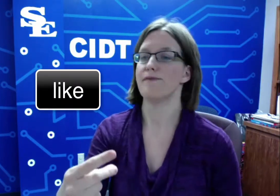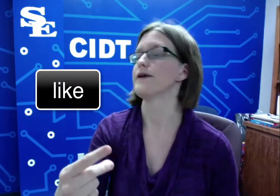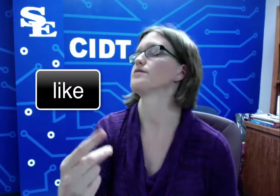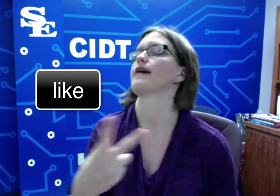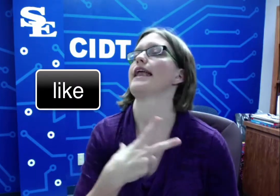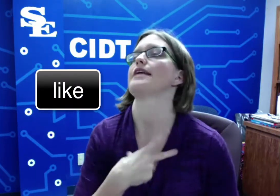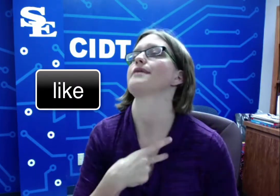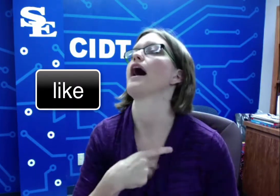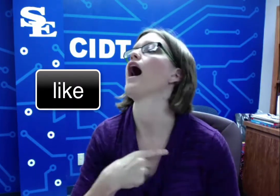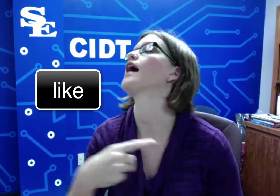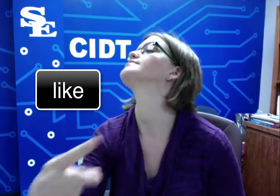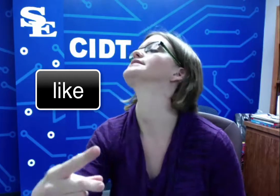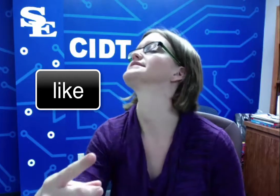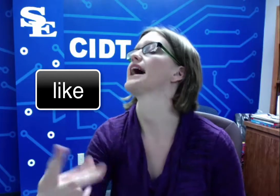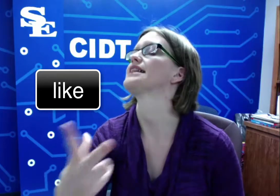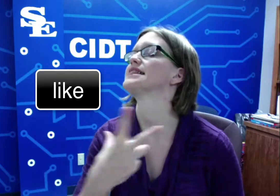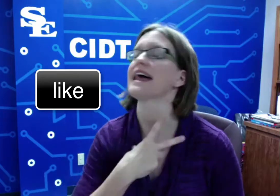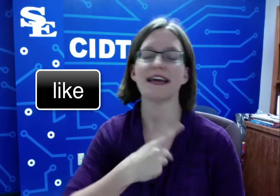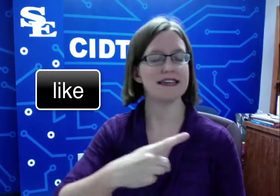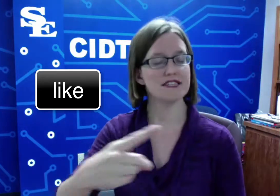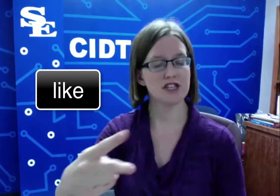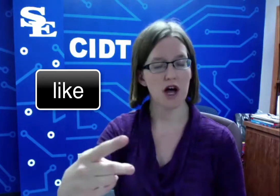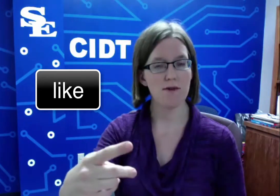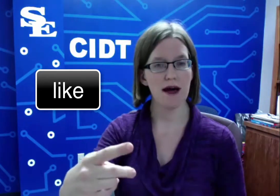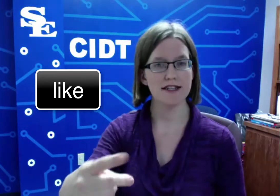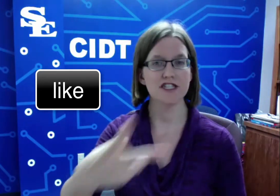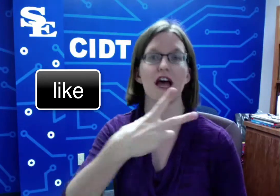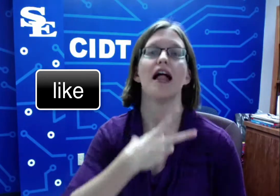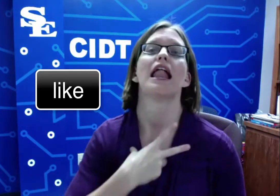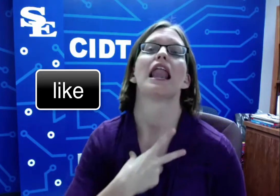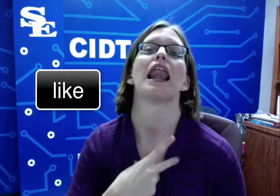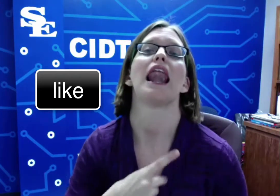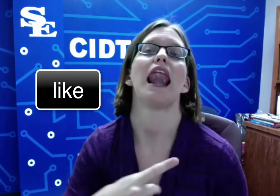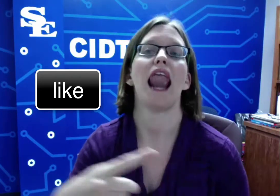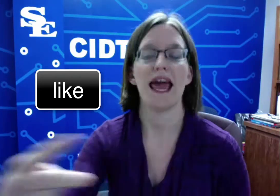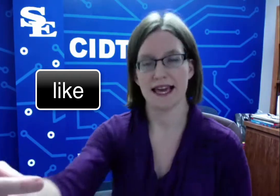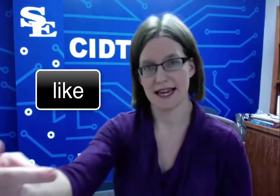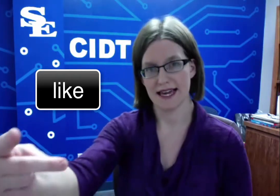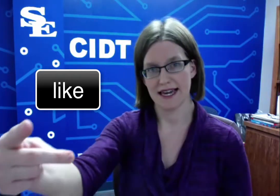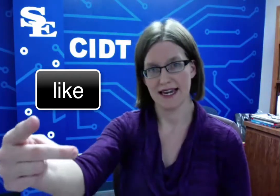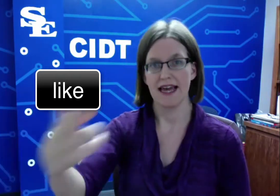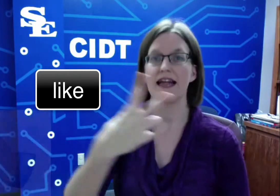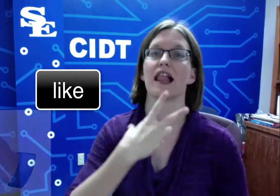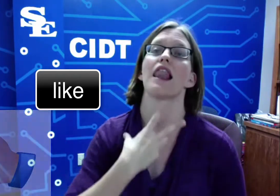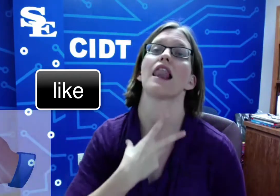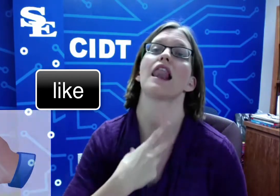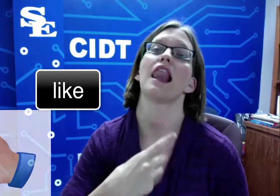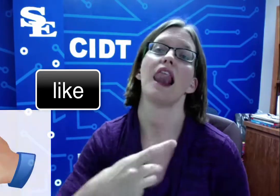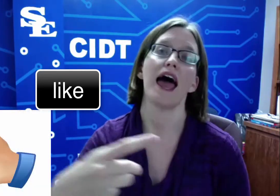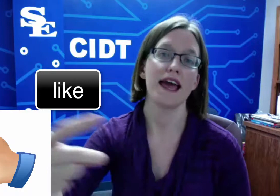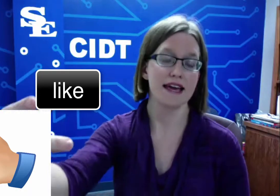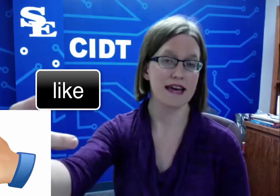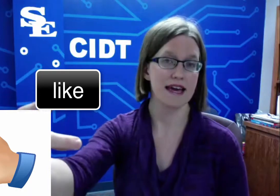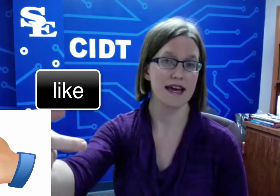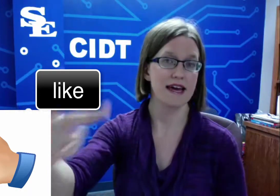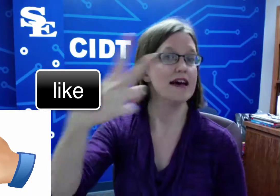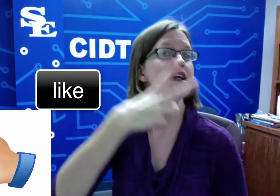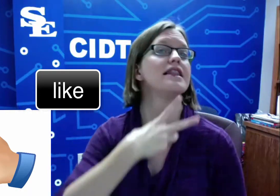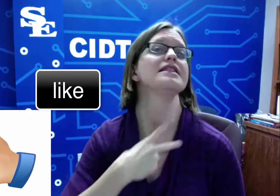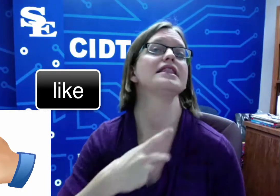pull it right out of my heart because I like it so much. Like. Like.